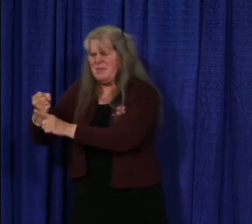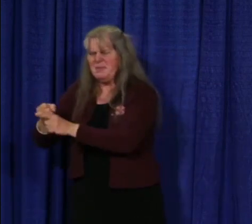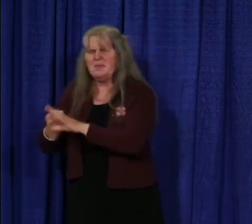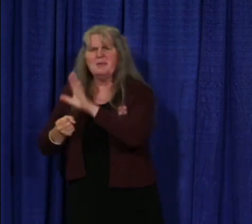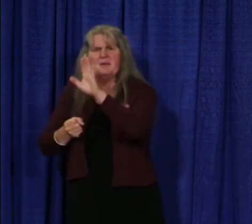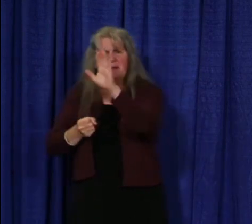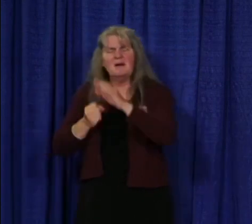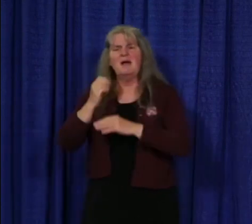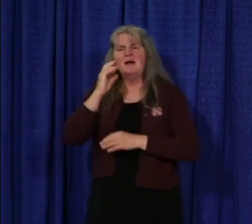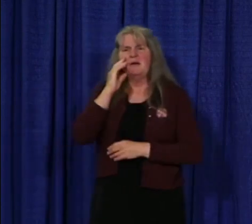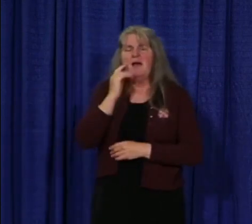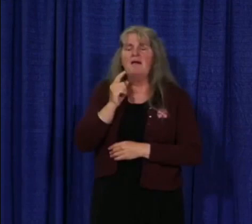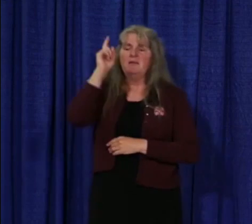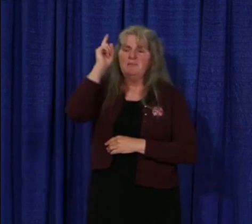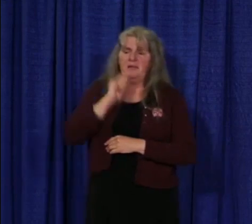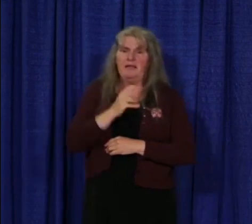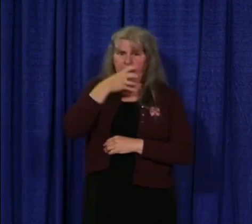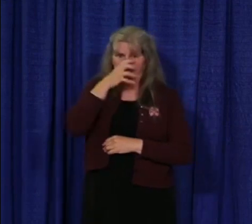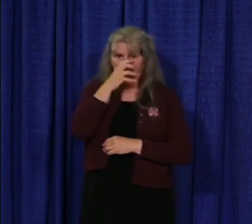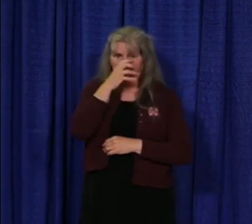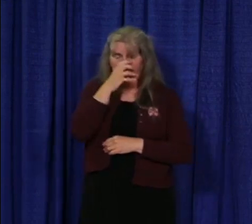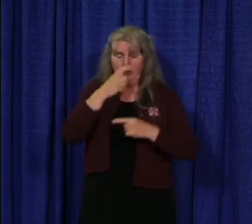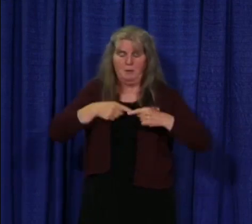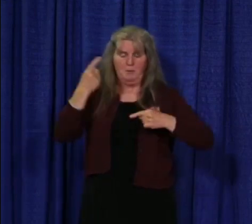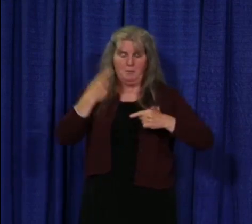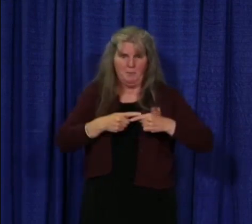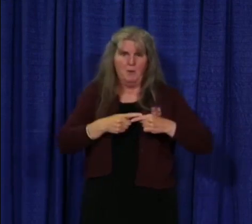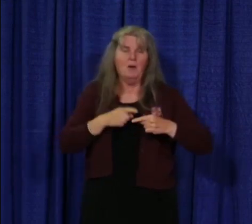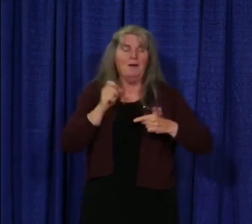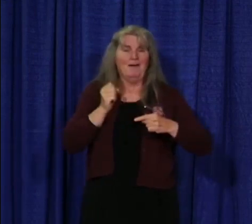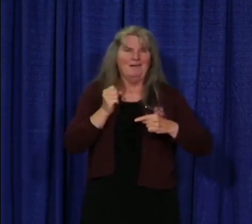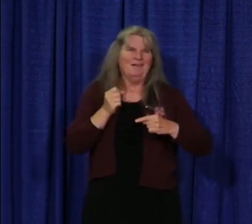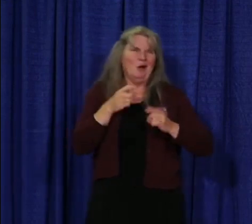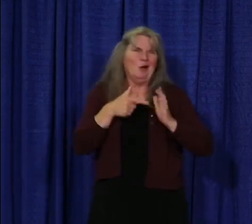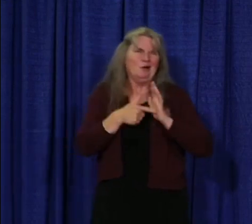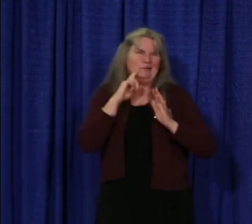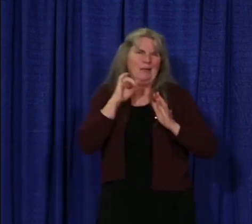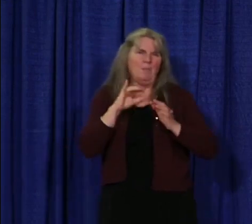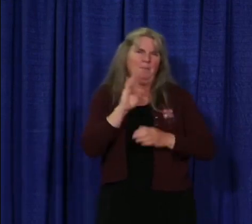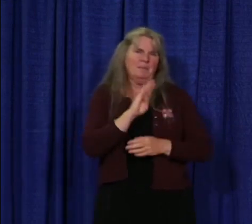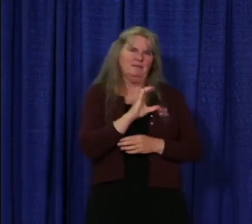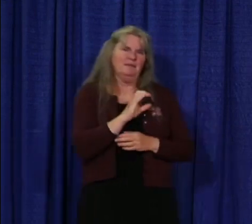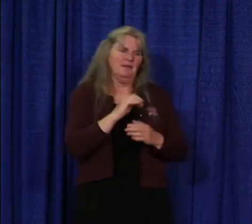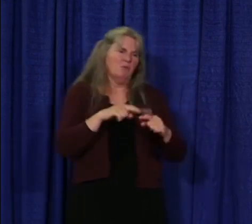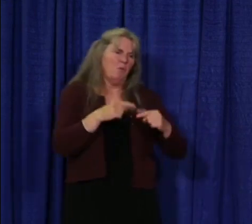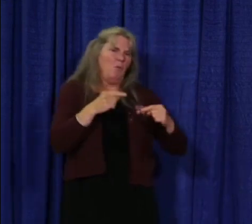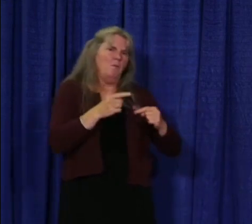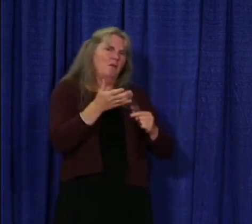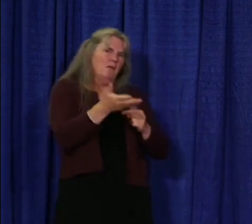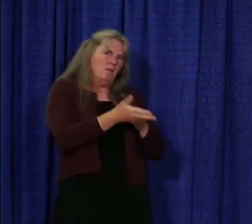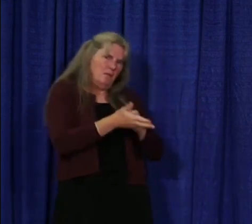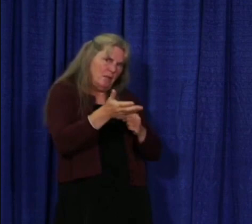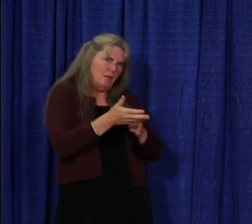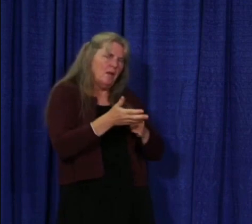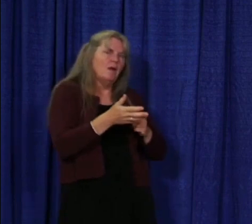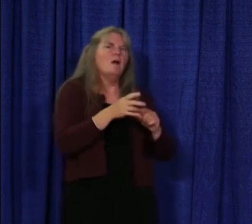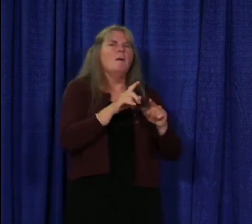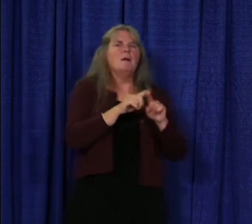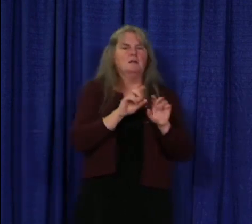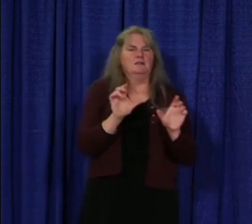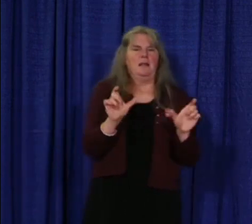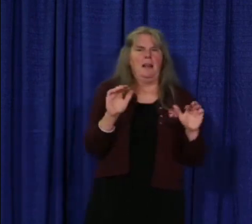from enforcement at the borders, as we have started to do with the BC Northern Bubble and the removal of the restricted entry